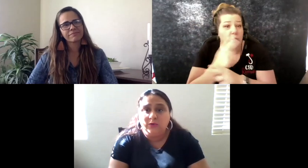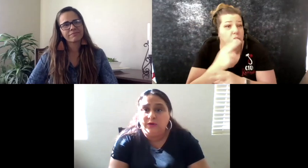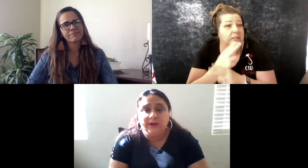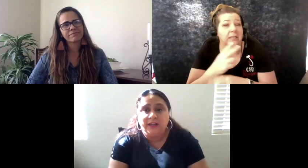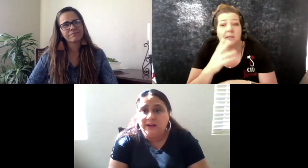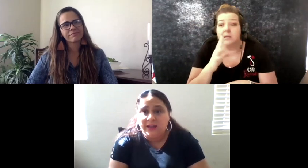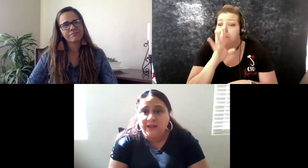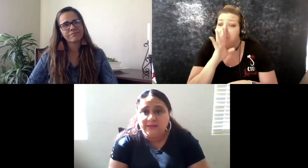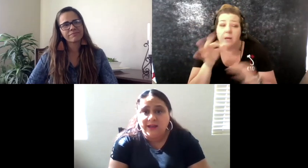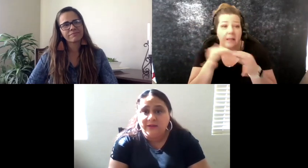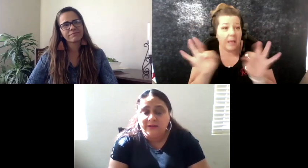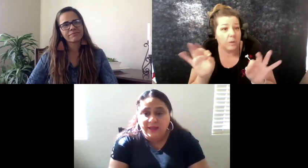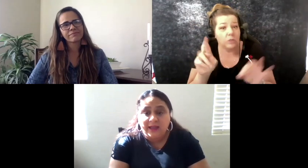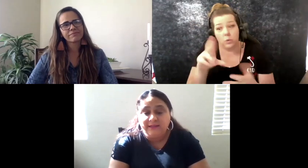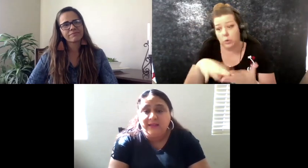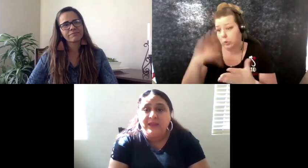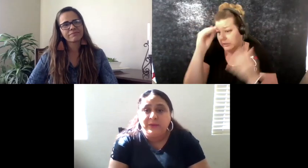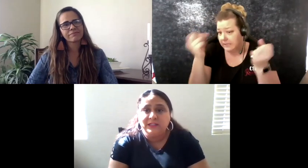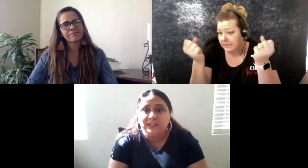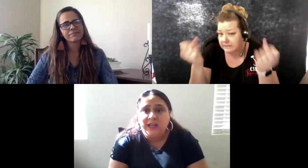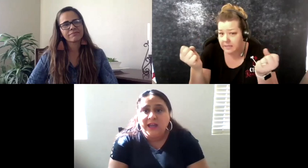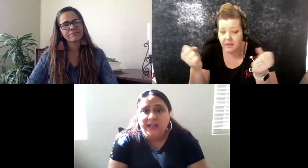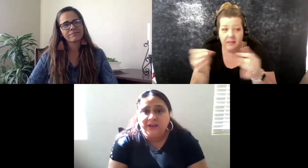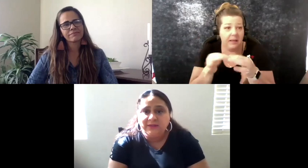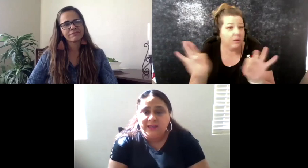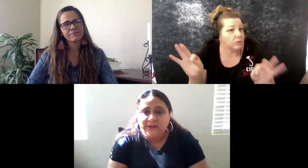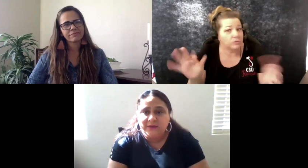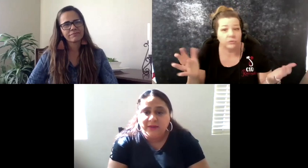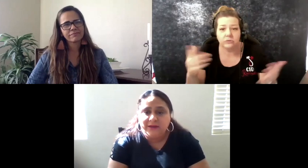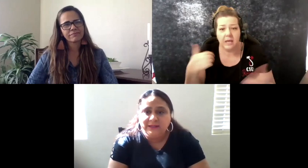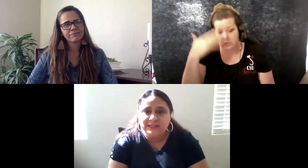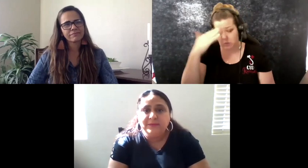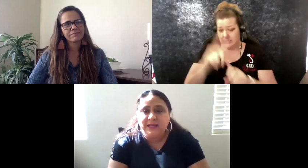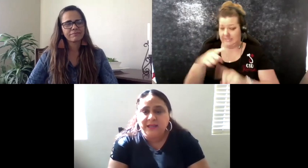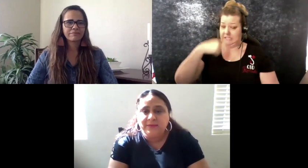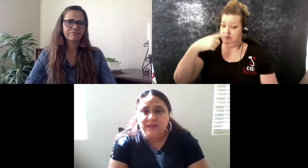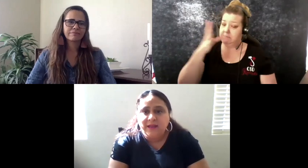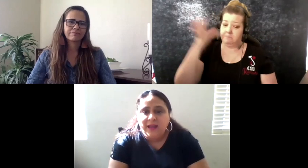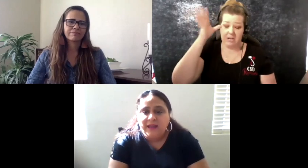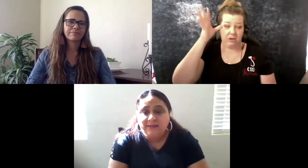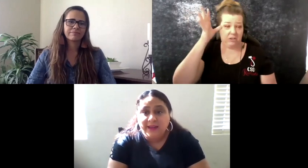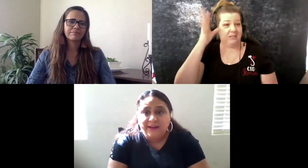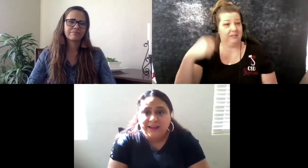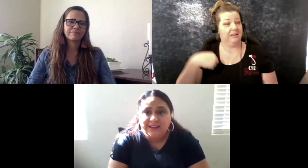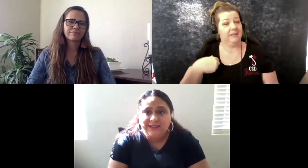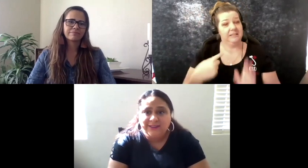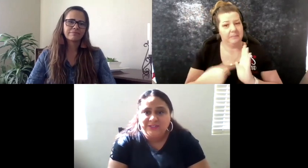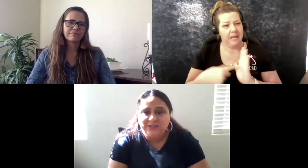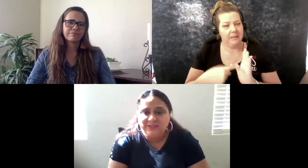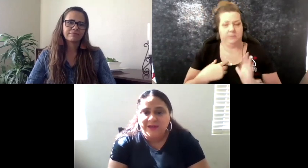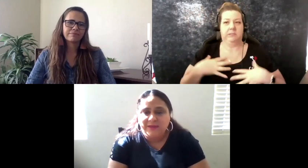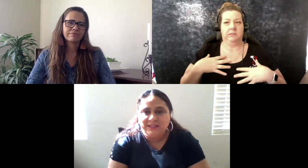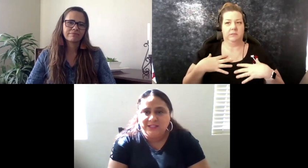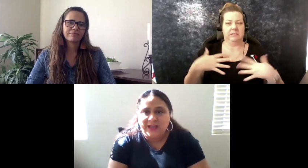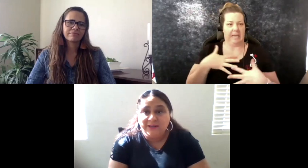language or learning an ASL, the ASL language. I know as a hearing parent, sometimes it's scary, you know,